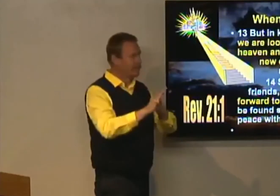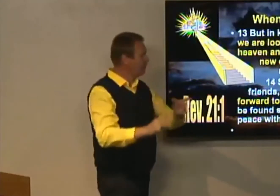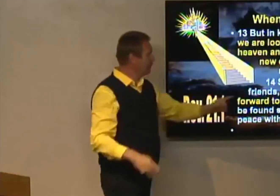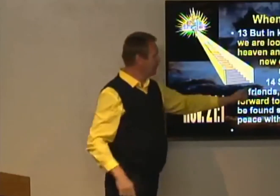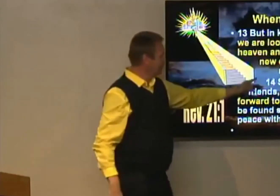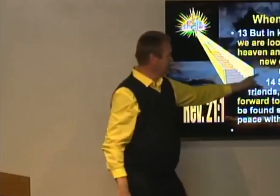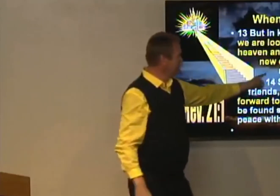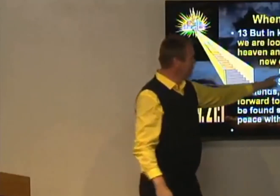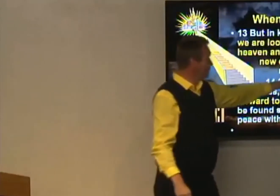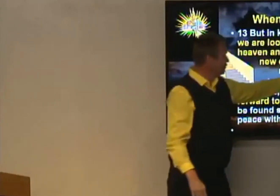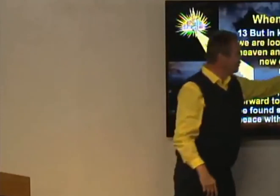home for the righteous.